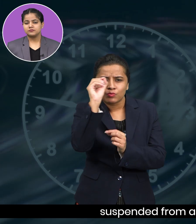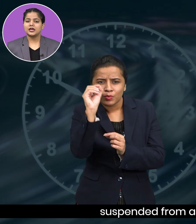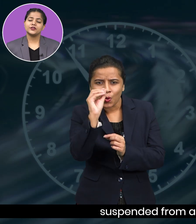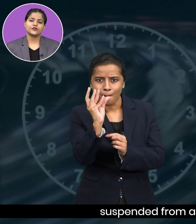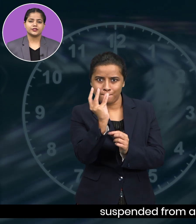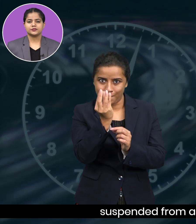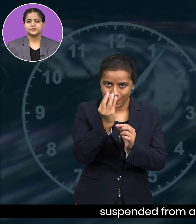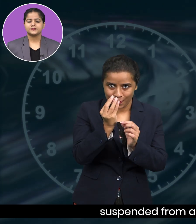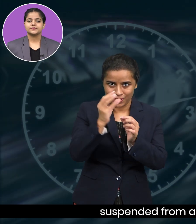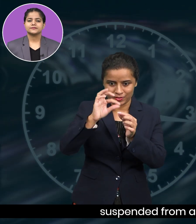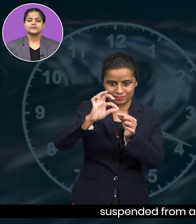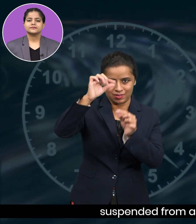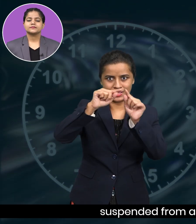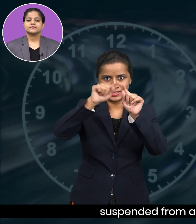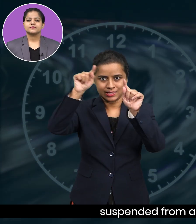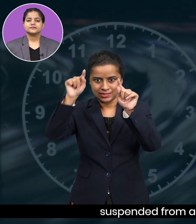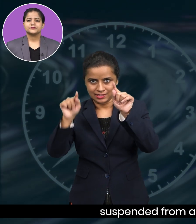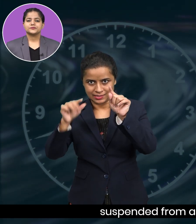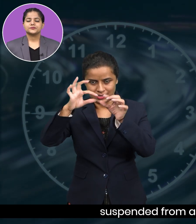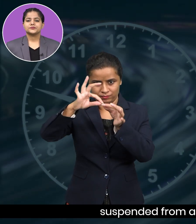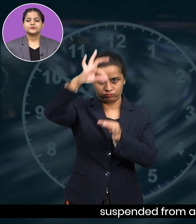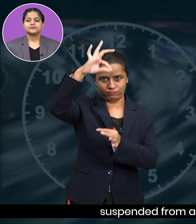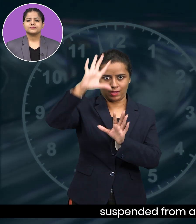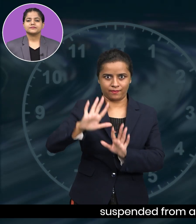stand by a thread.